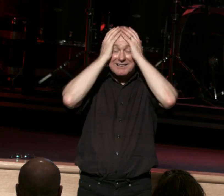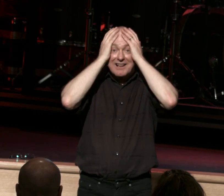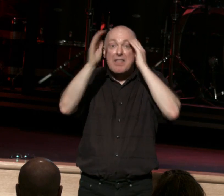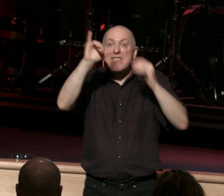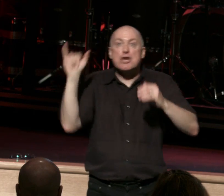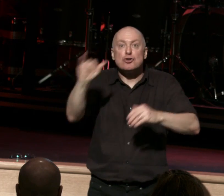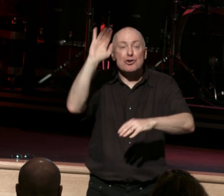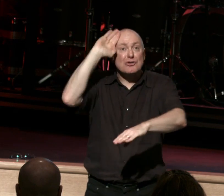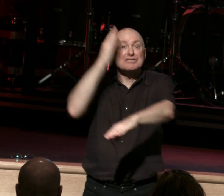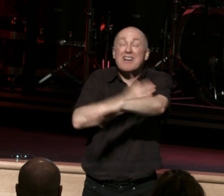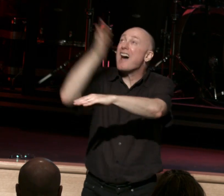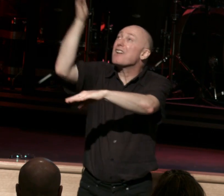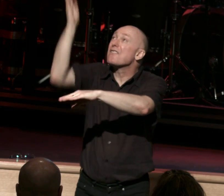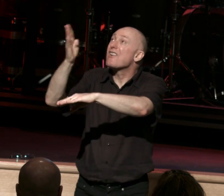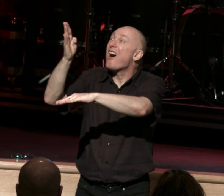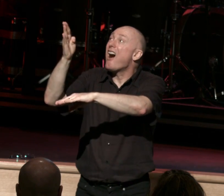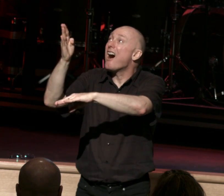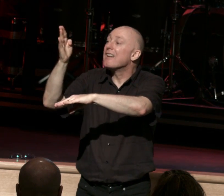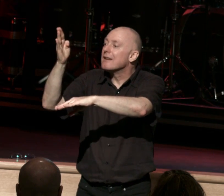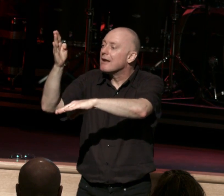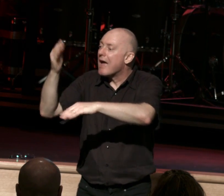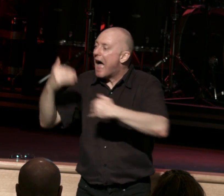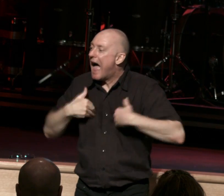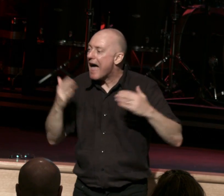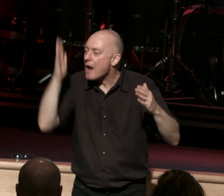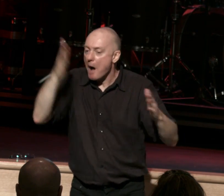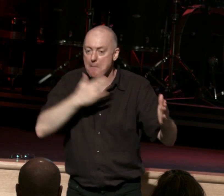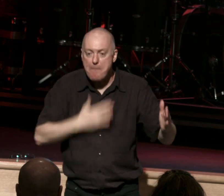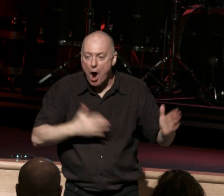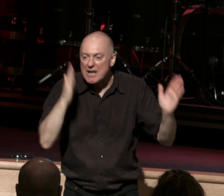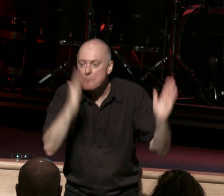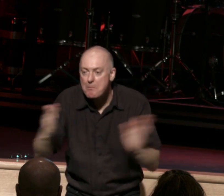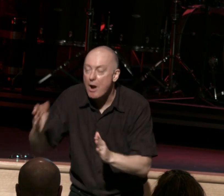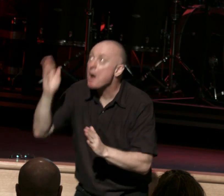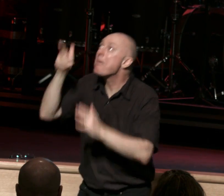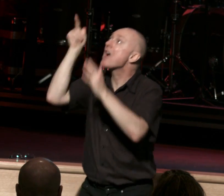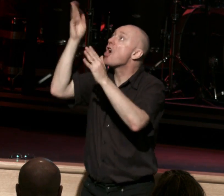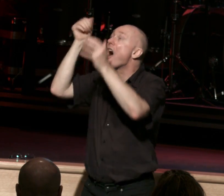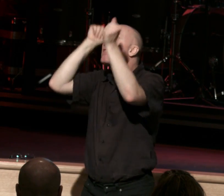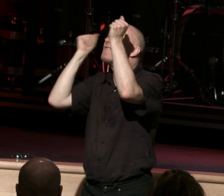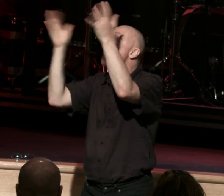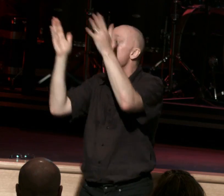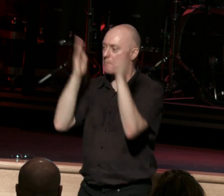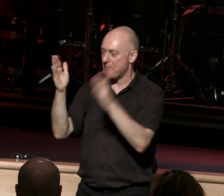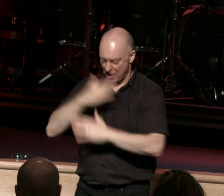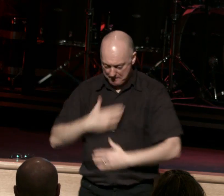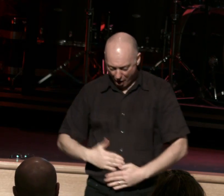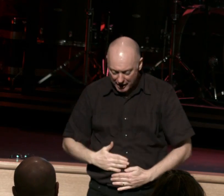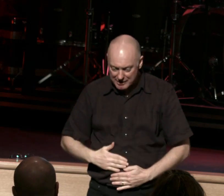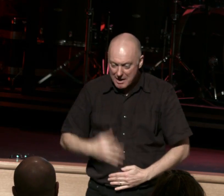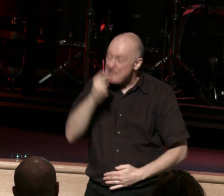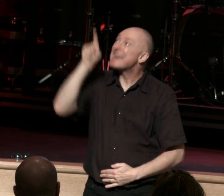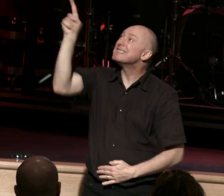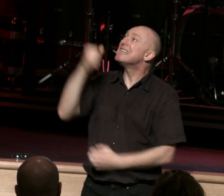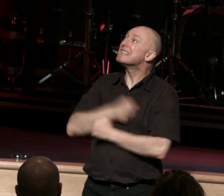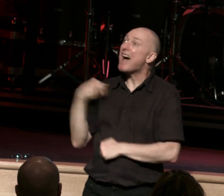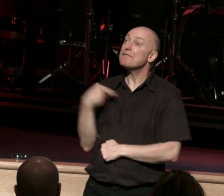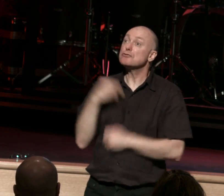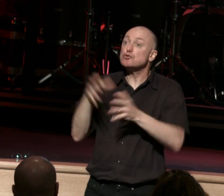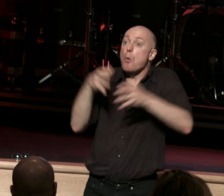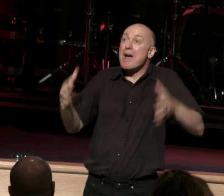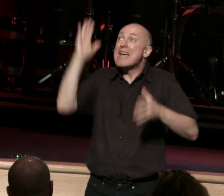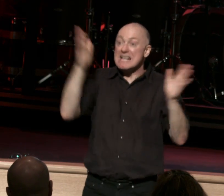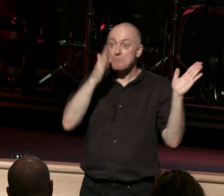The eternal Son of God had a body prepared for him by the eternal God the Father. And because he loved us so